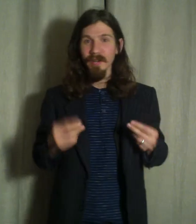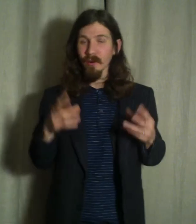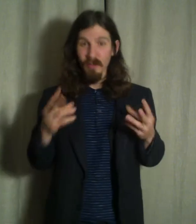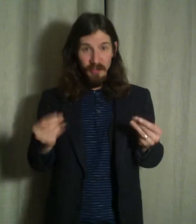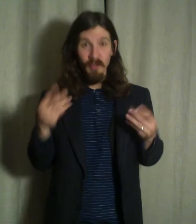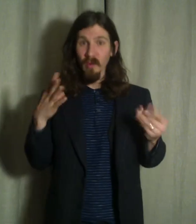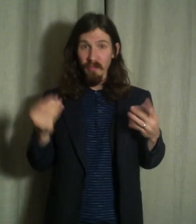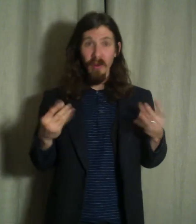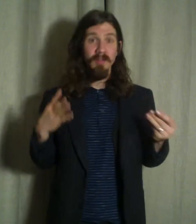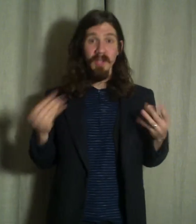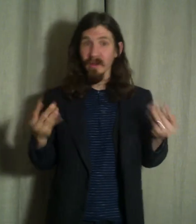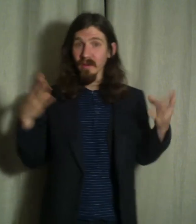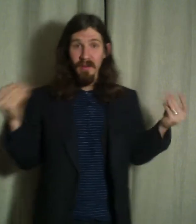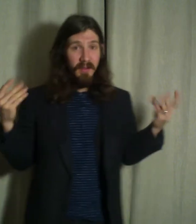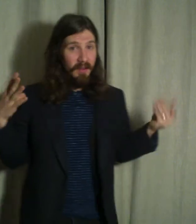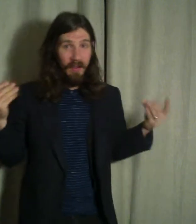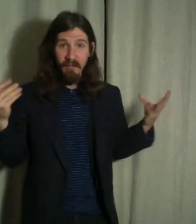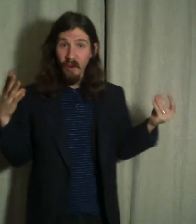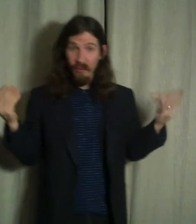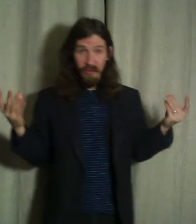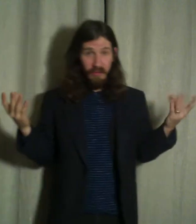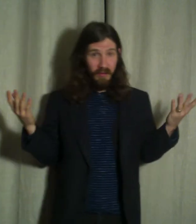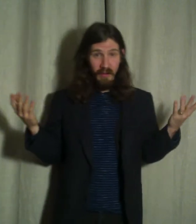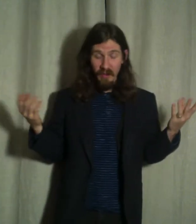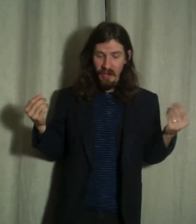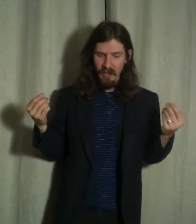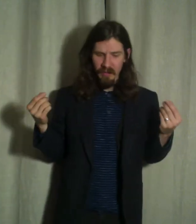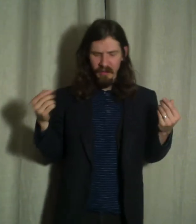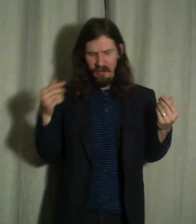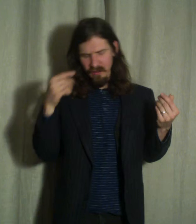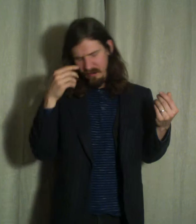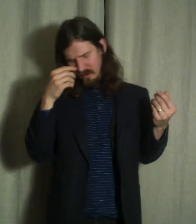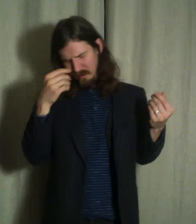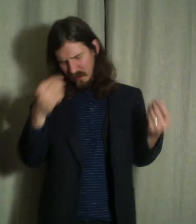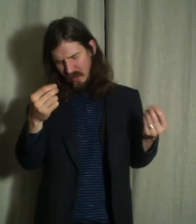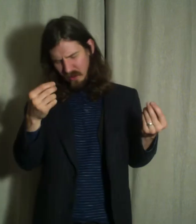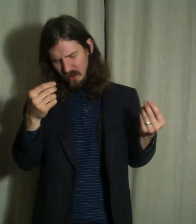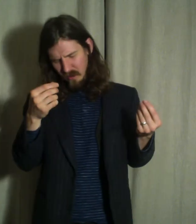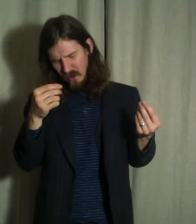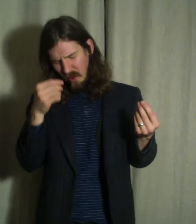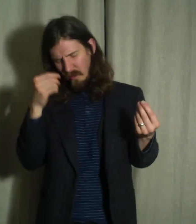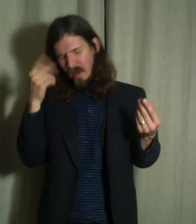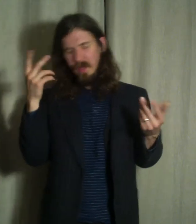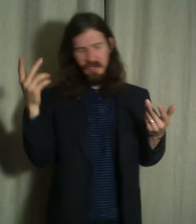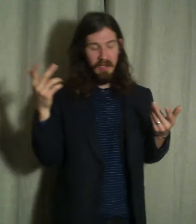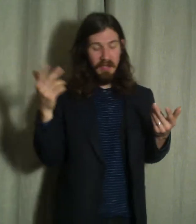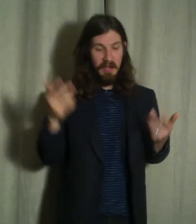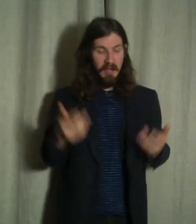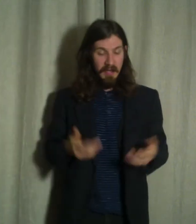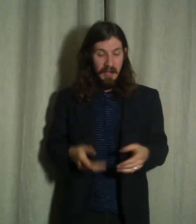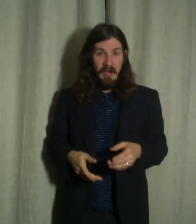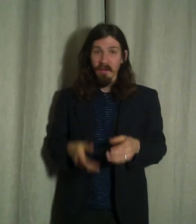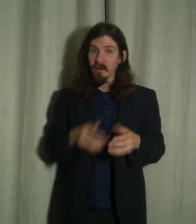the superimposing of both. And pitch being our melody, the kind